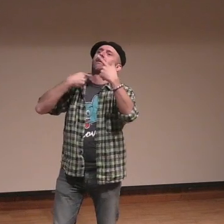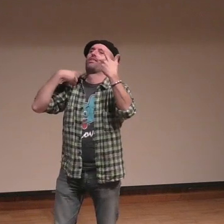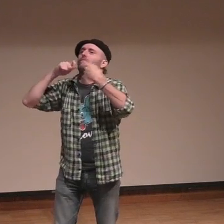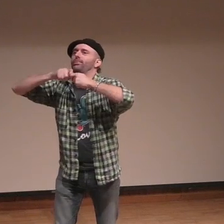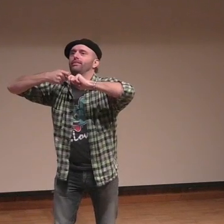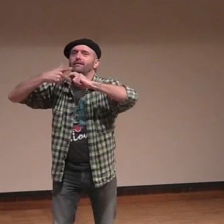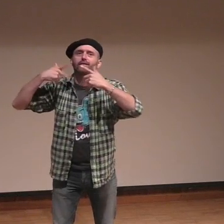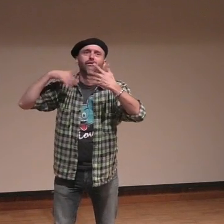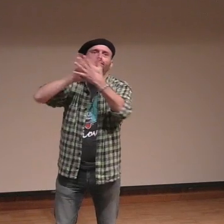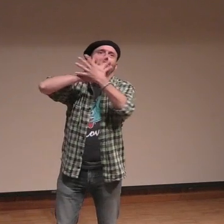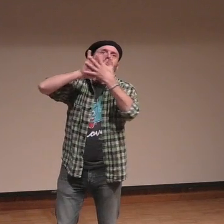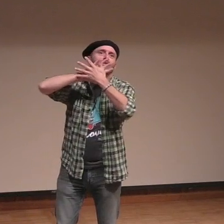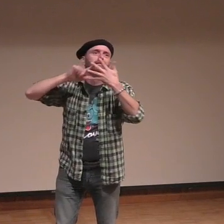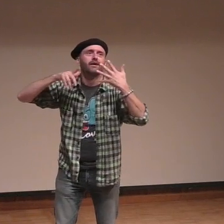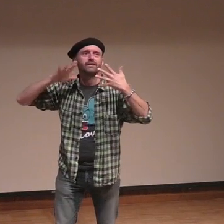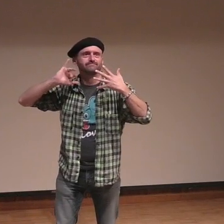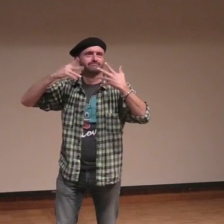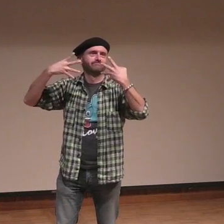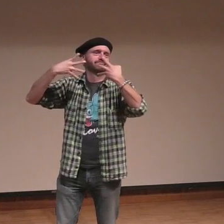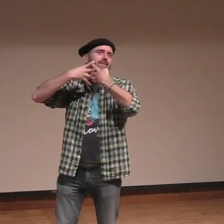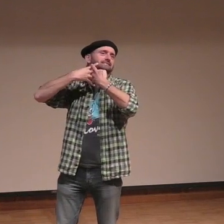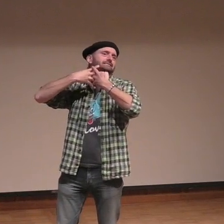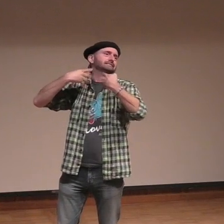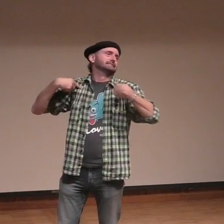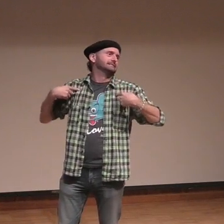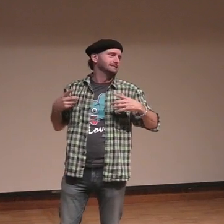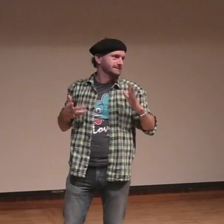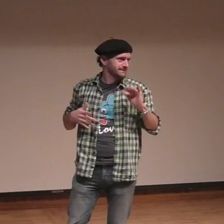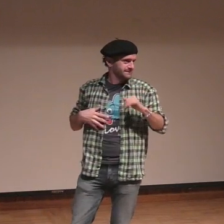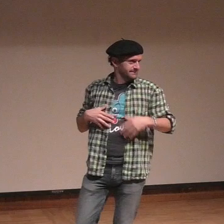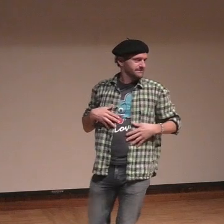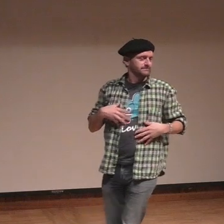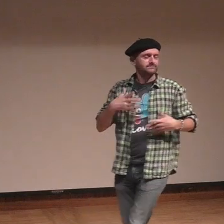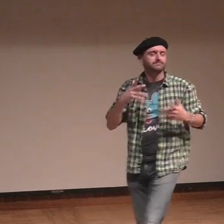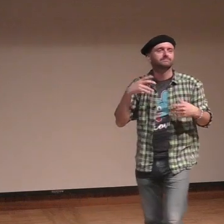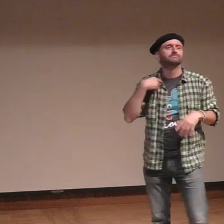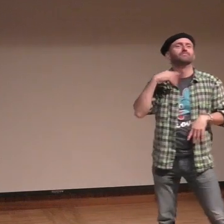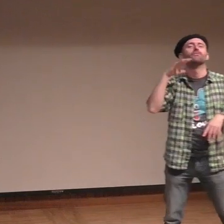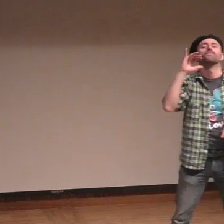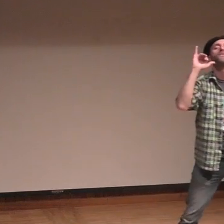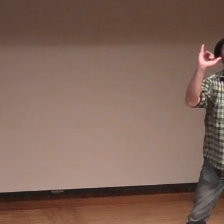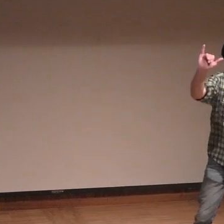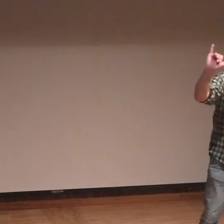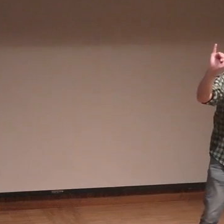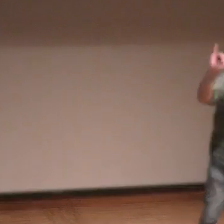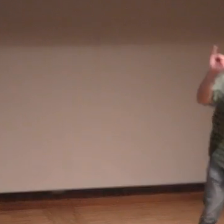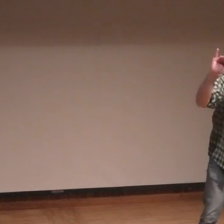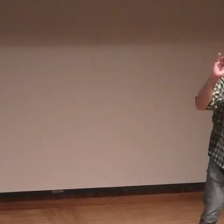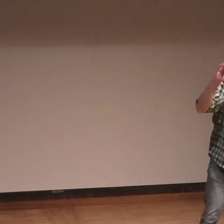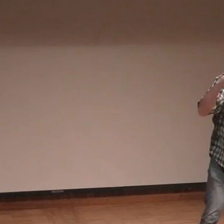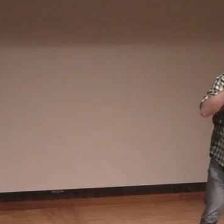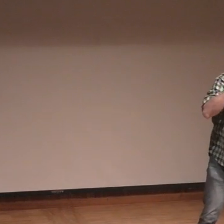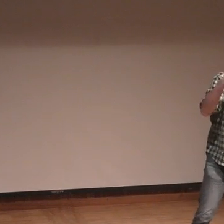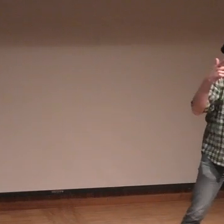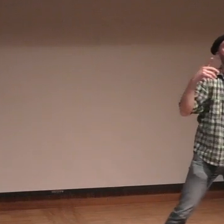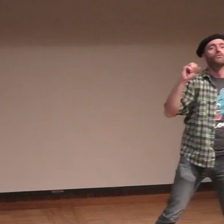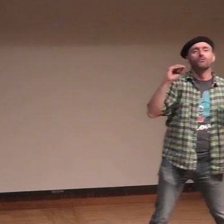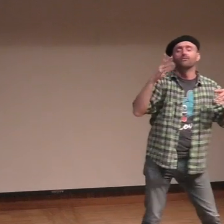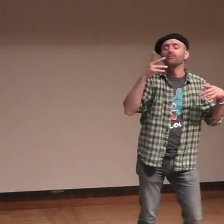you can see, oh, I got tongue twisted, or I got, the words got stuck in my throat, that kind of thing. You're understanding the concept.